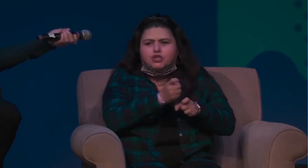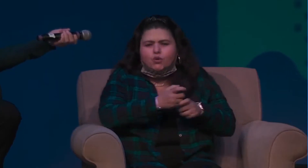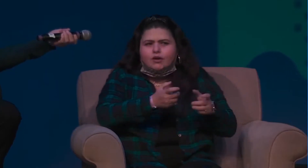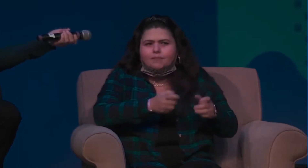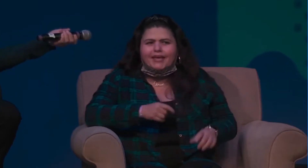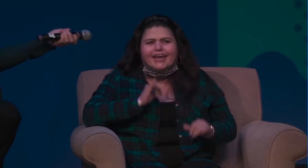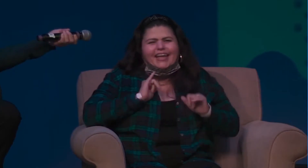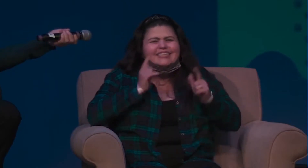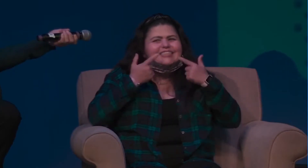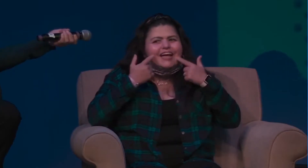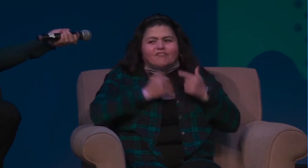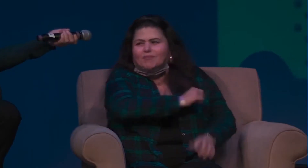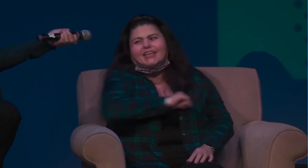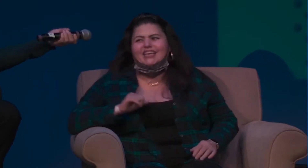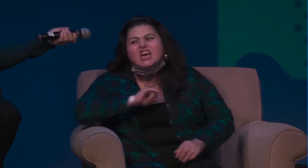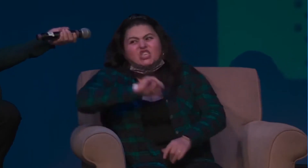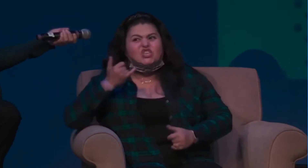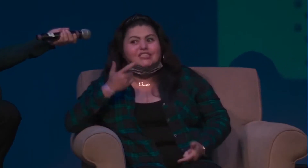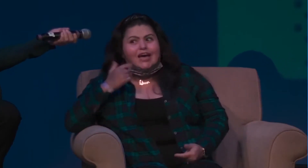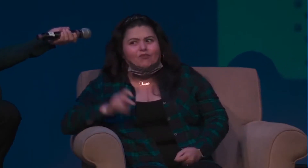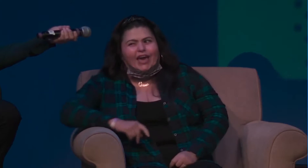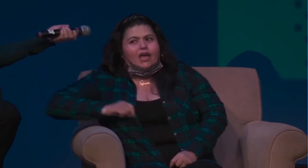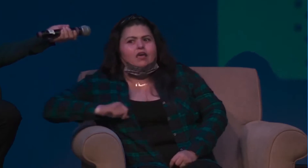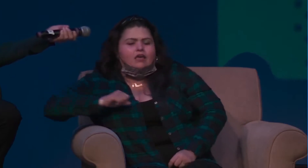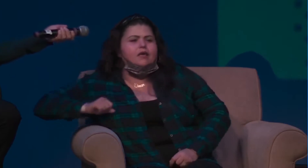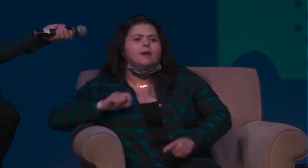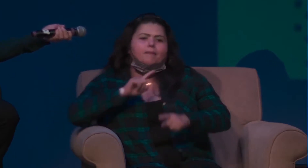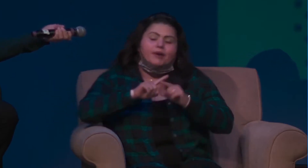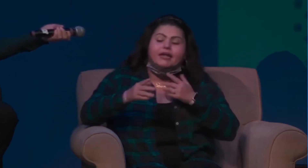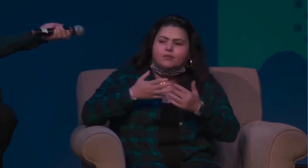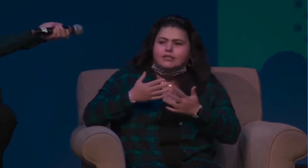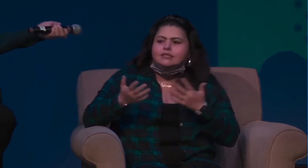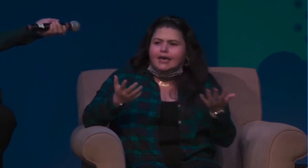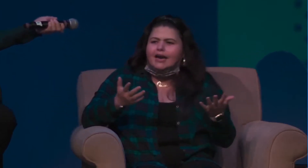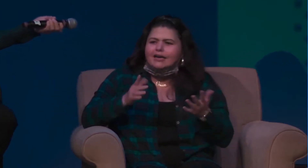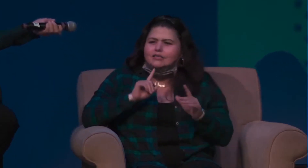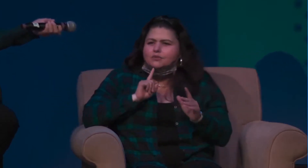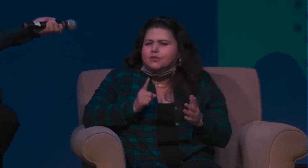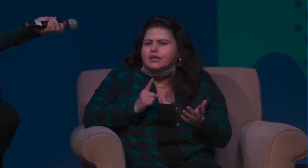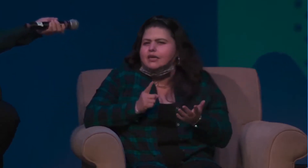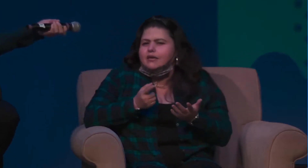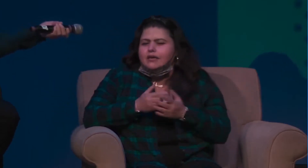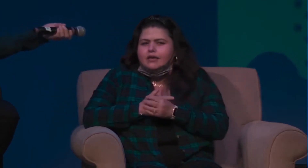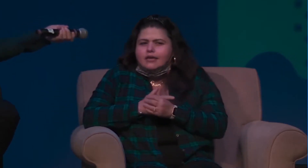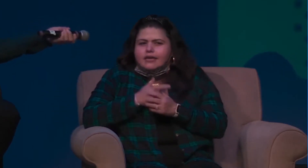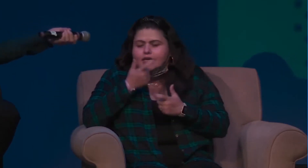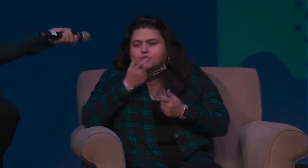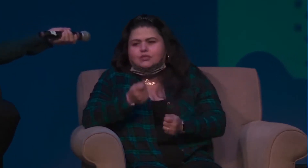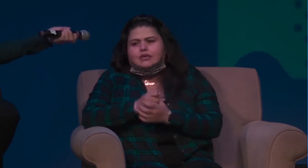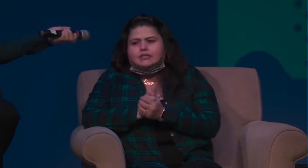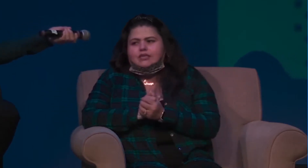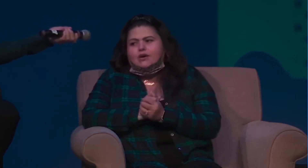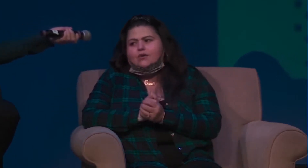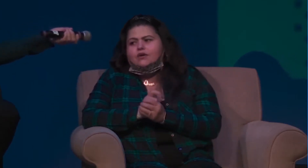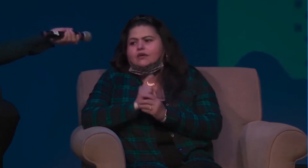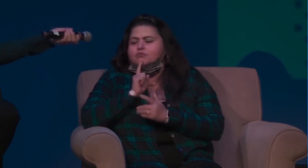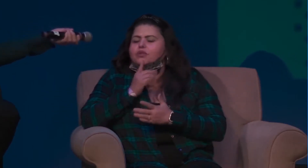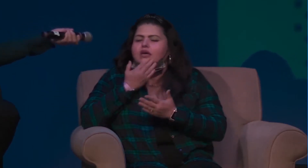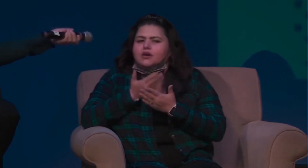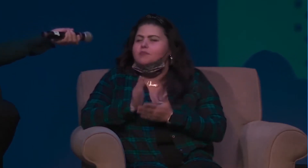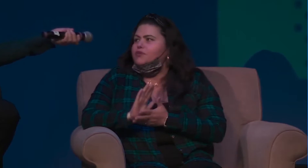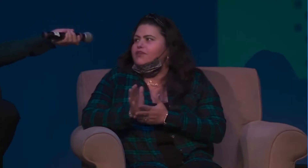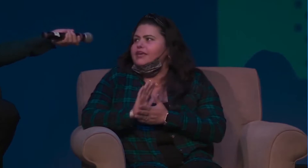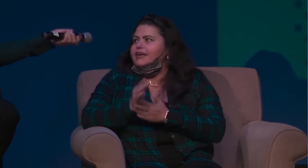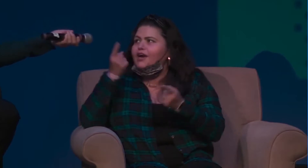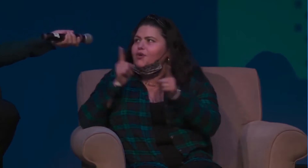the joke. I'm like, and I just laugh. I'm like, just laugh, okay? But anyway, yeah, it's really interesting. So it's